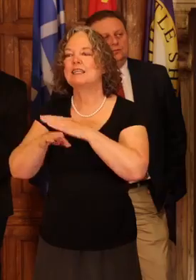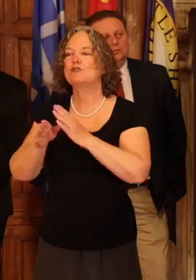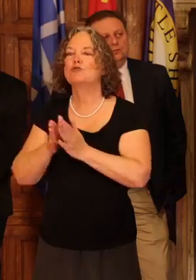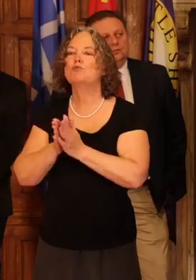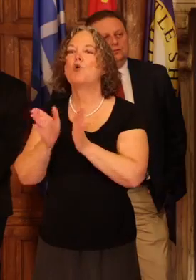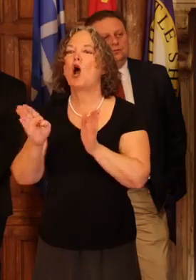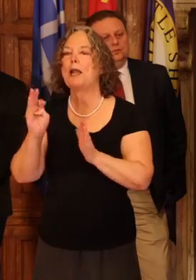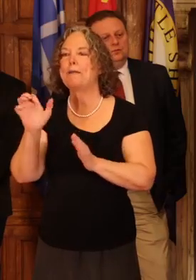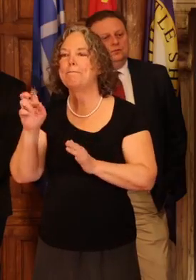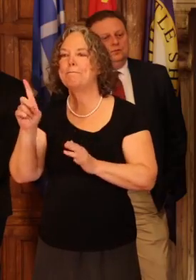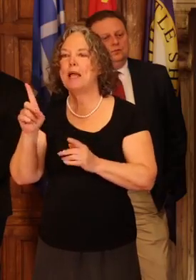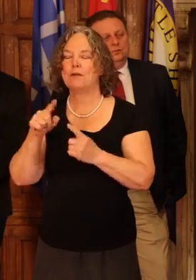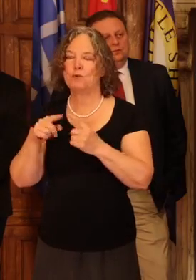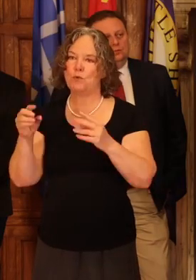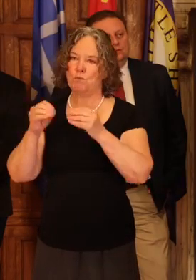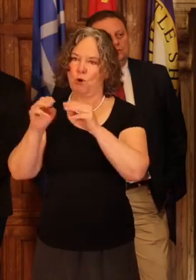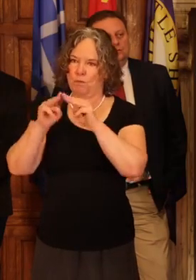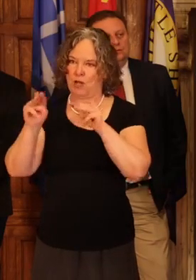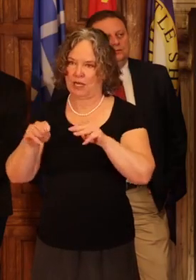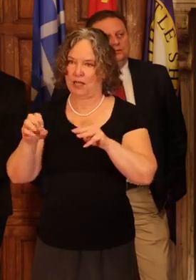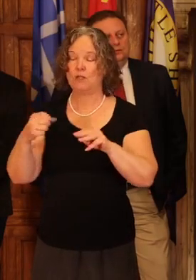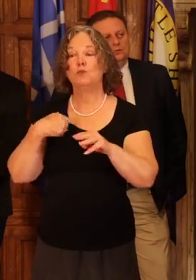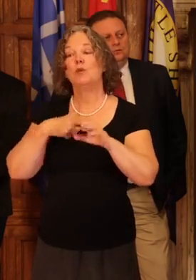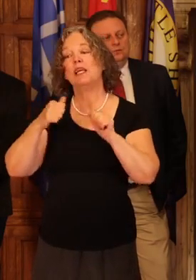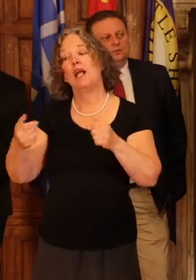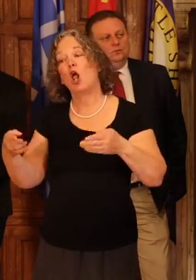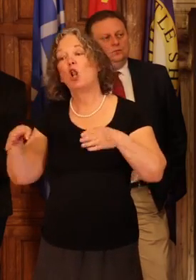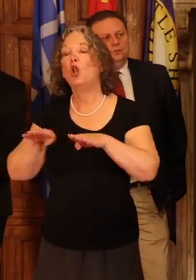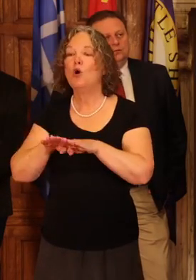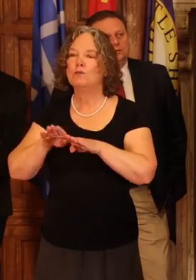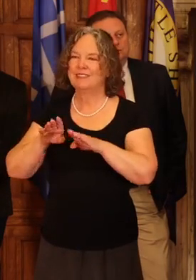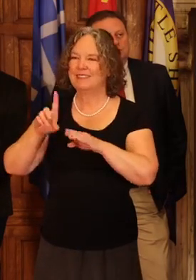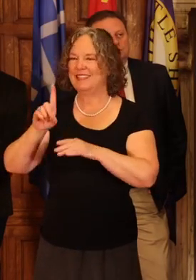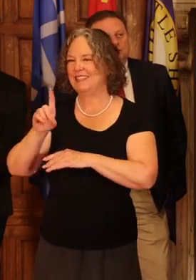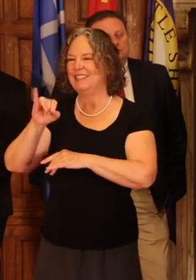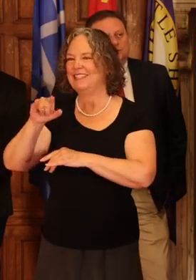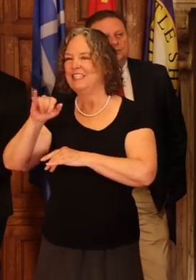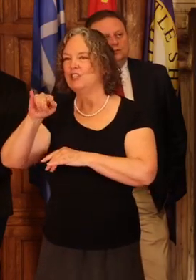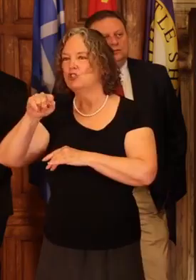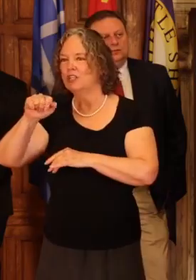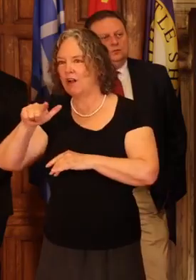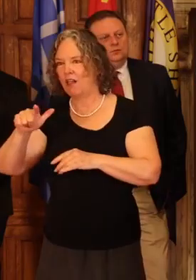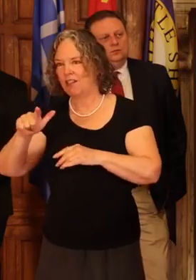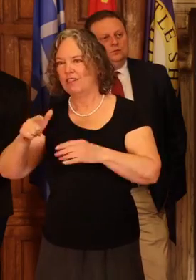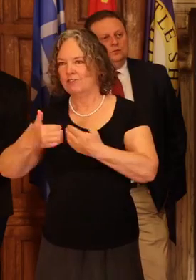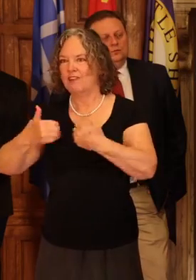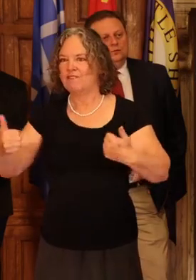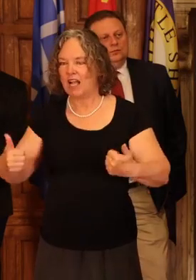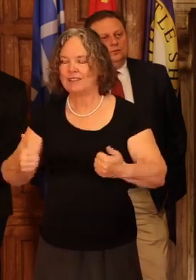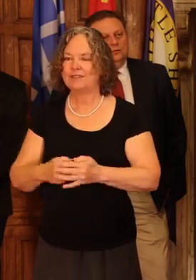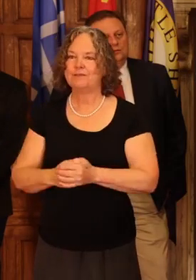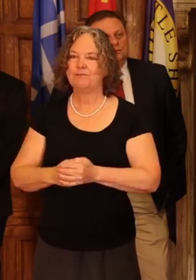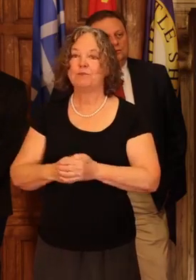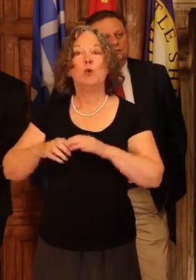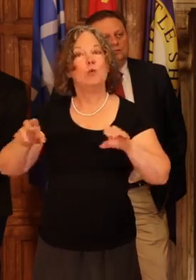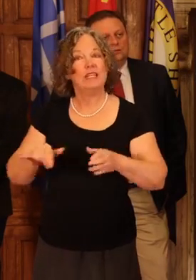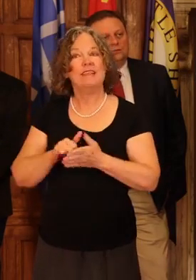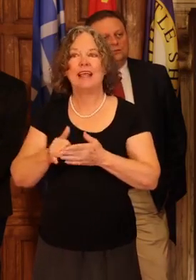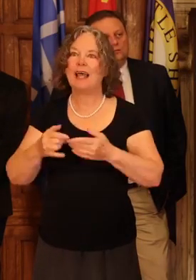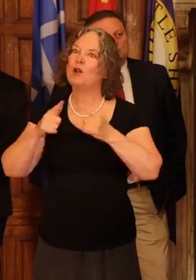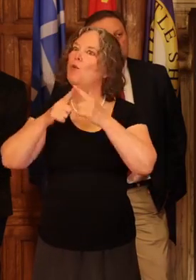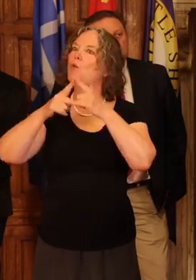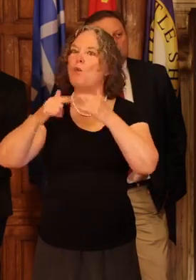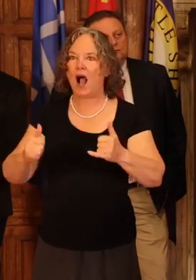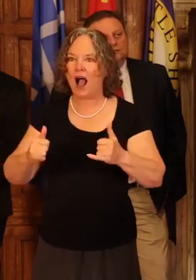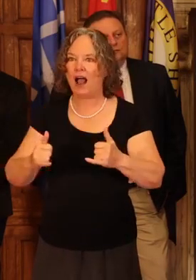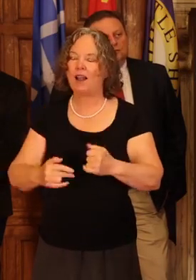of Montana so we can close this digital divide that holds so many back. We did all of this while holding the line on